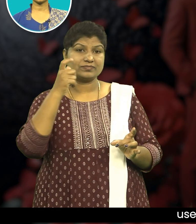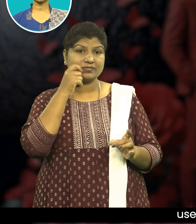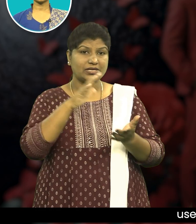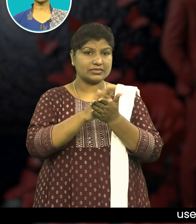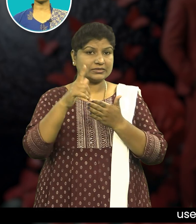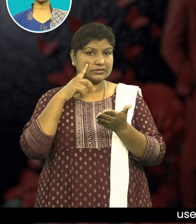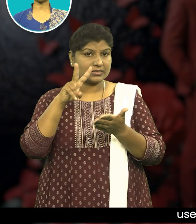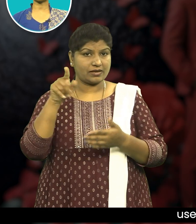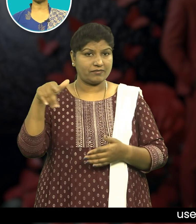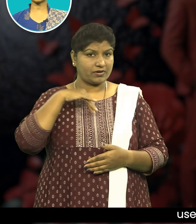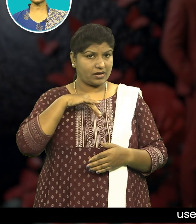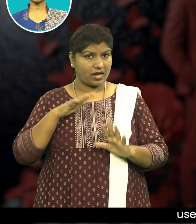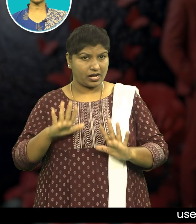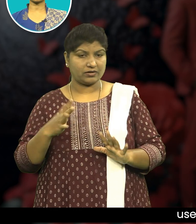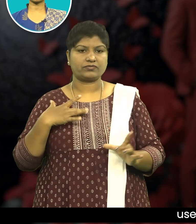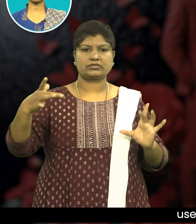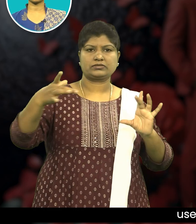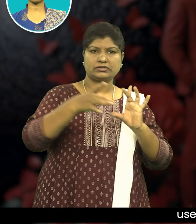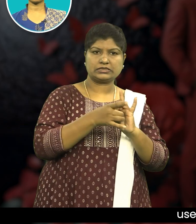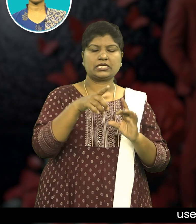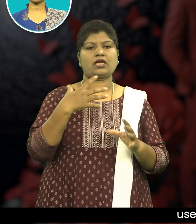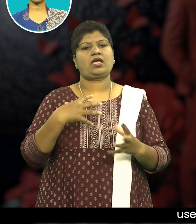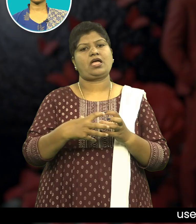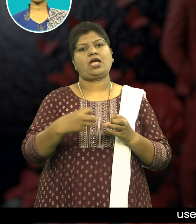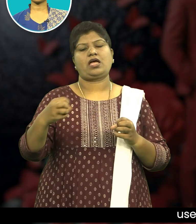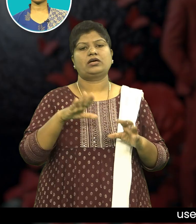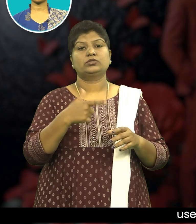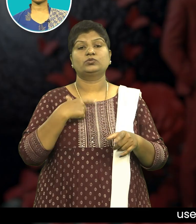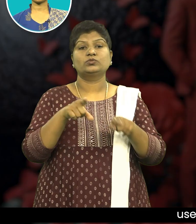syringes used for injecting drugs.